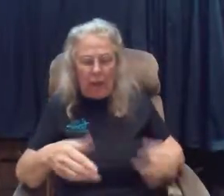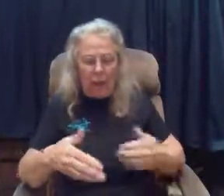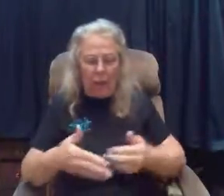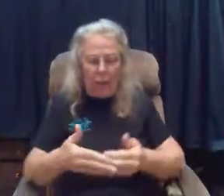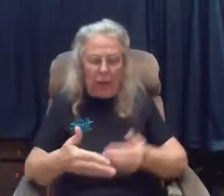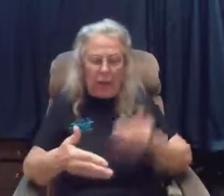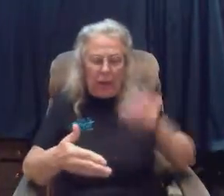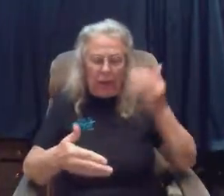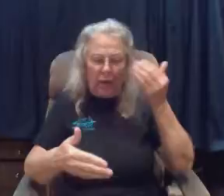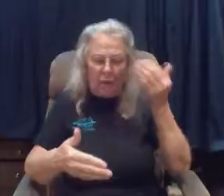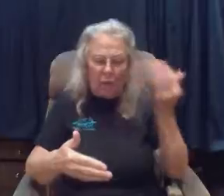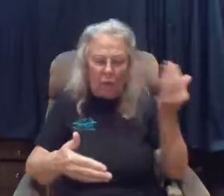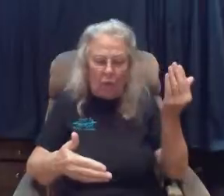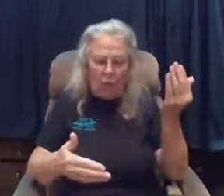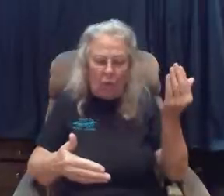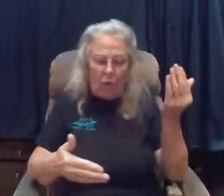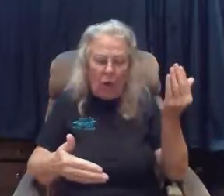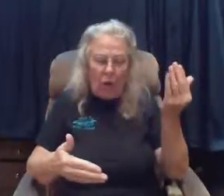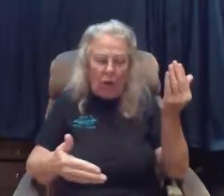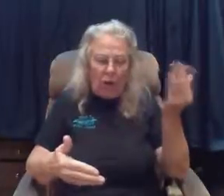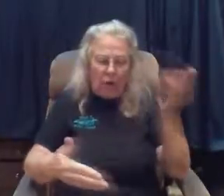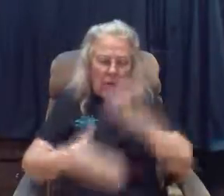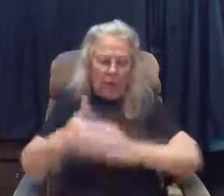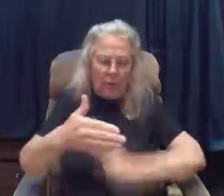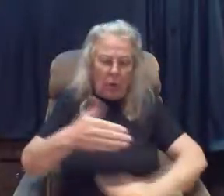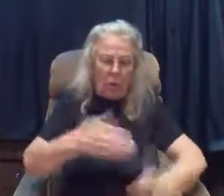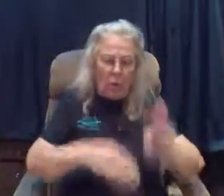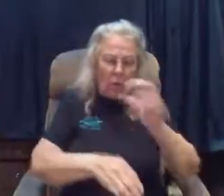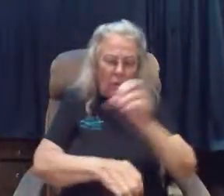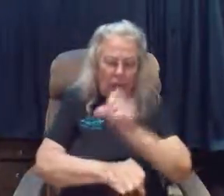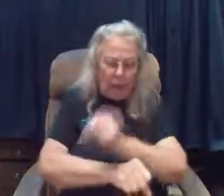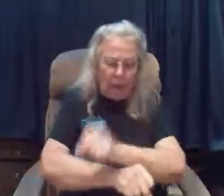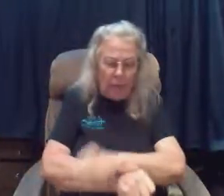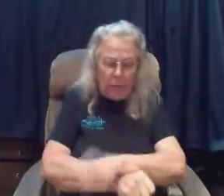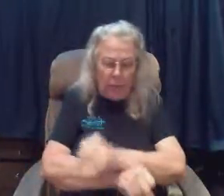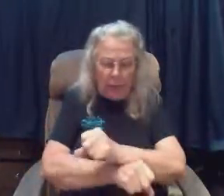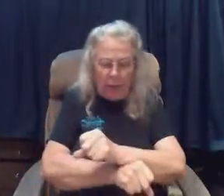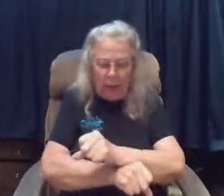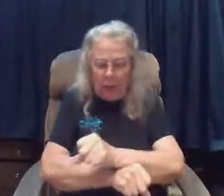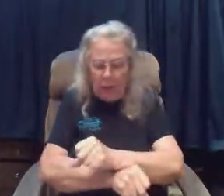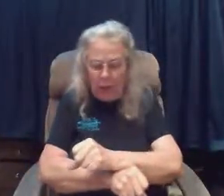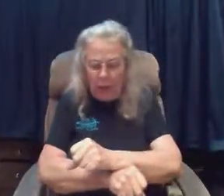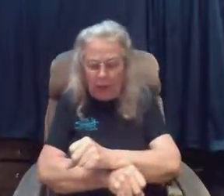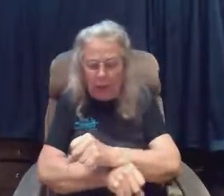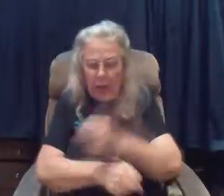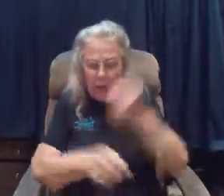King, before him lowly bend.